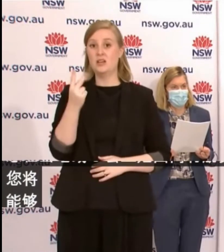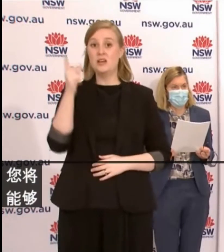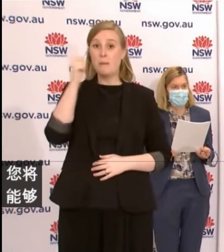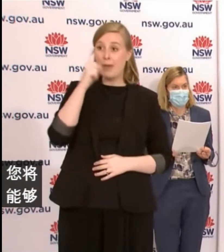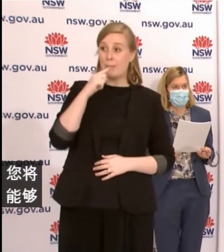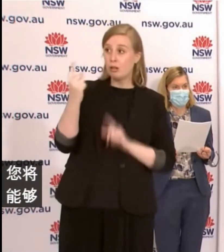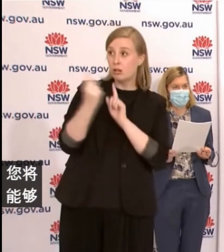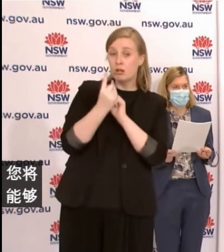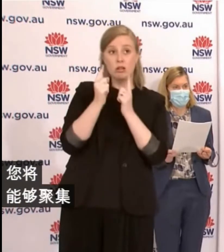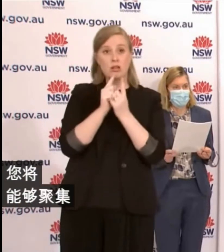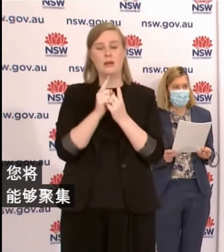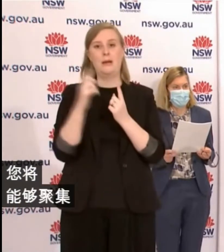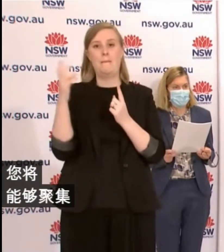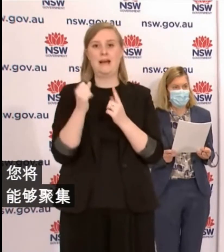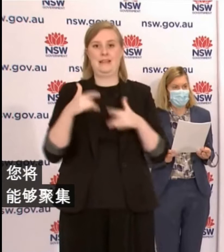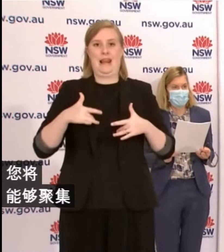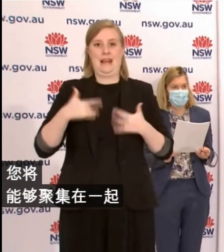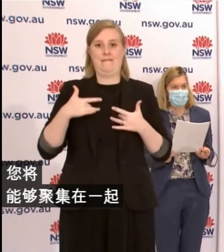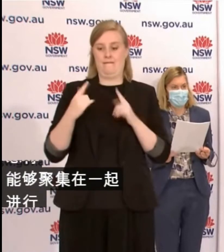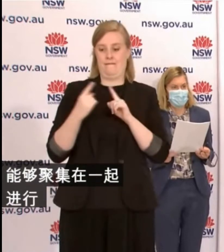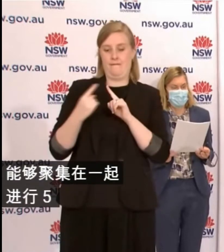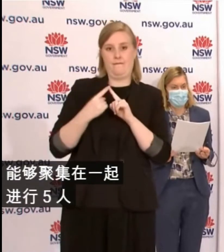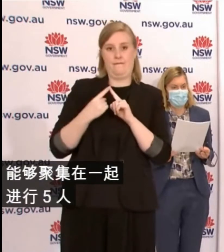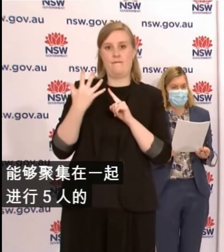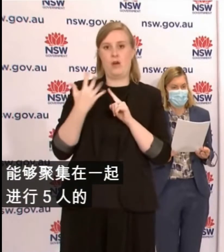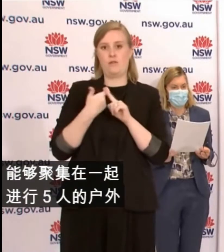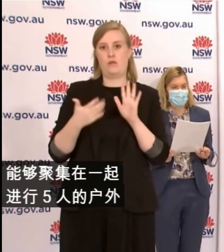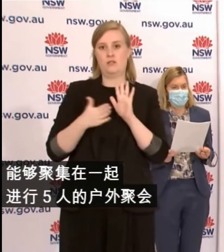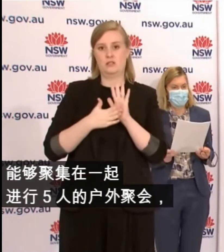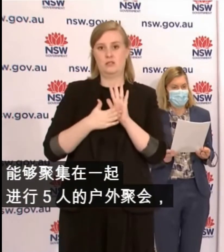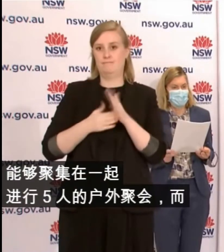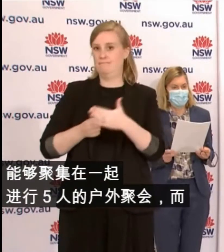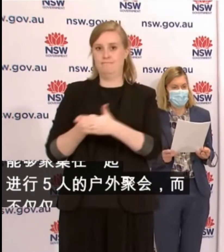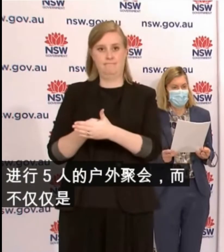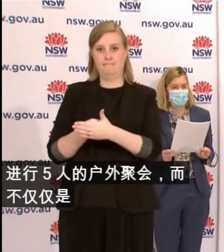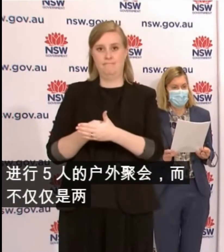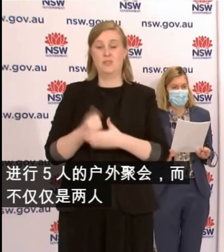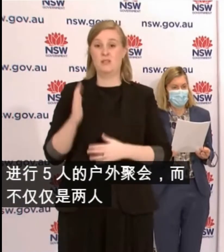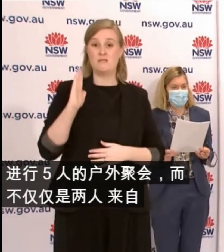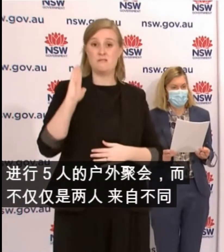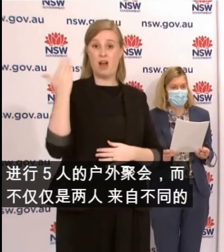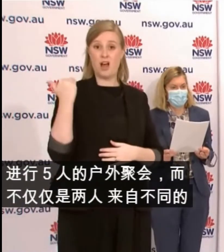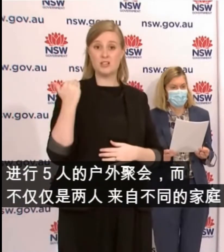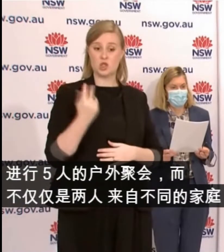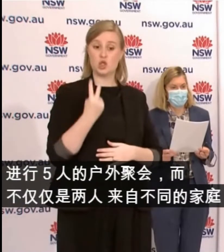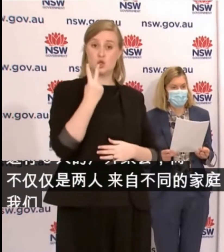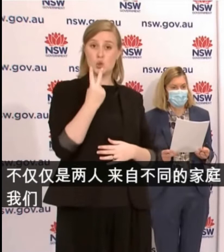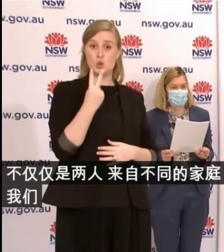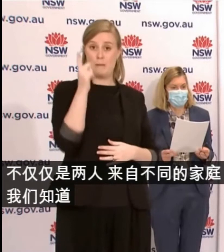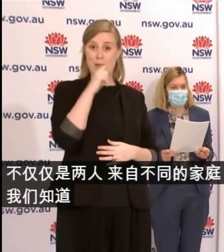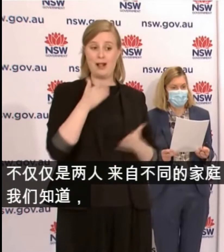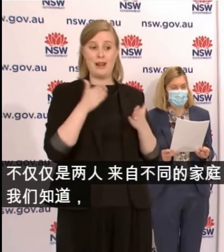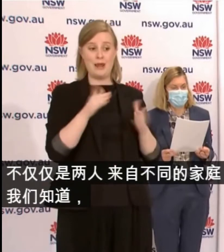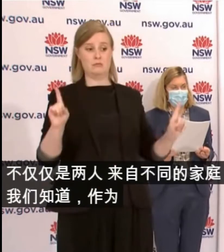be able to congregate together in an outdoor gathering of 5 as opposed to just 2 from different households. And we